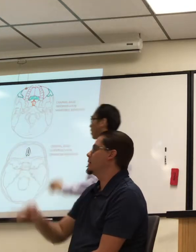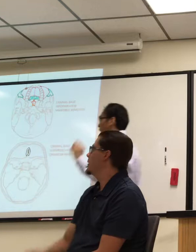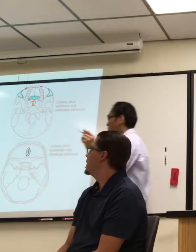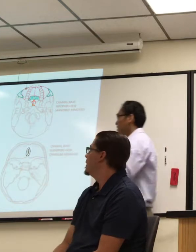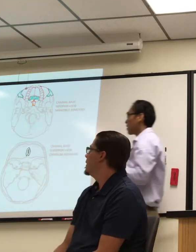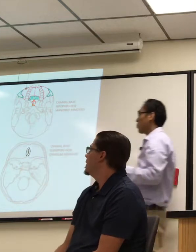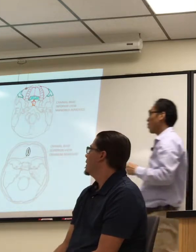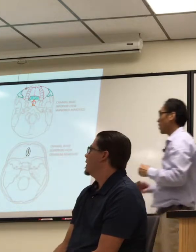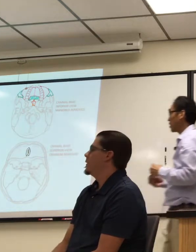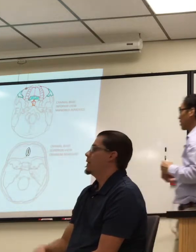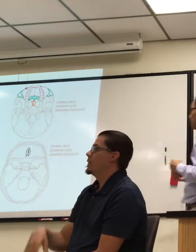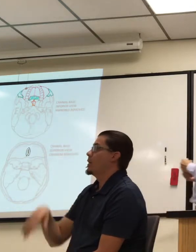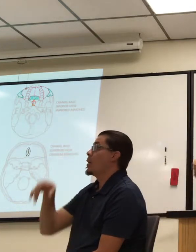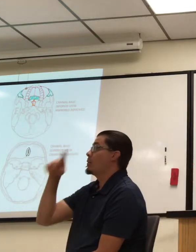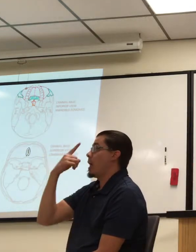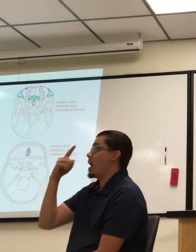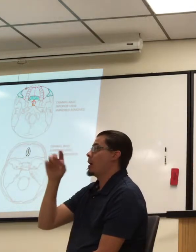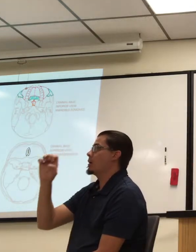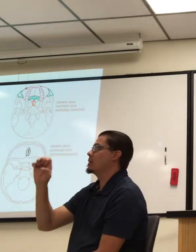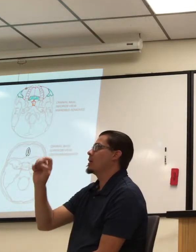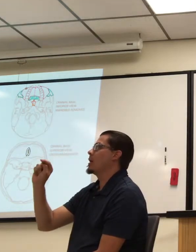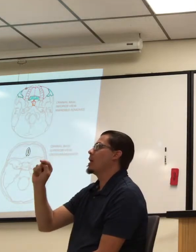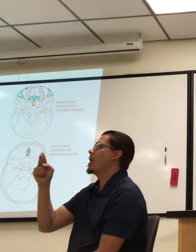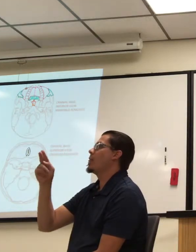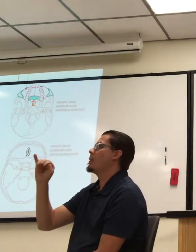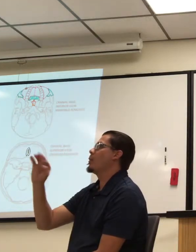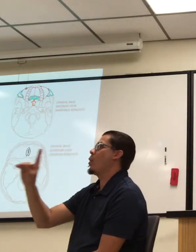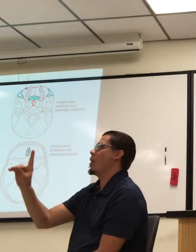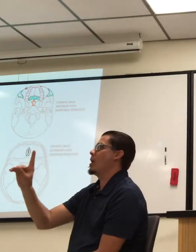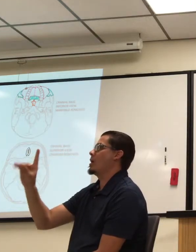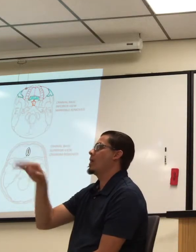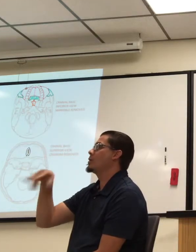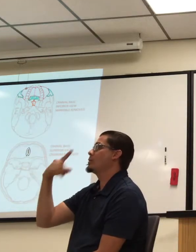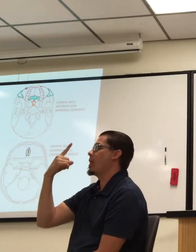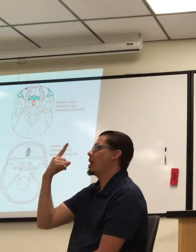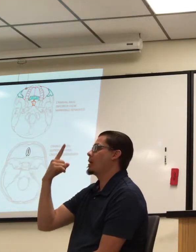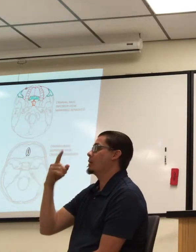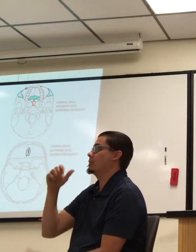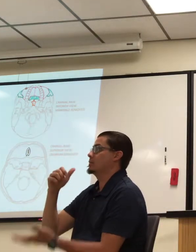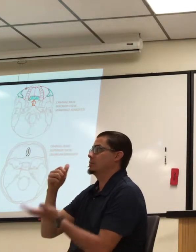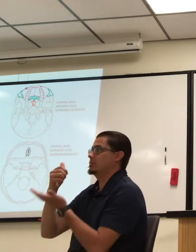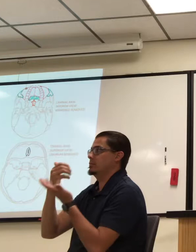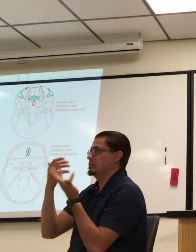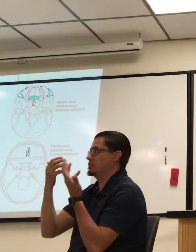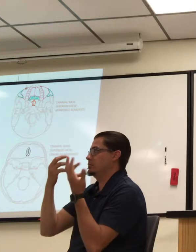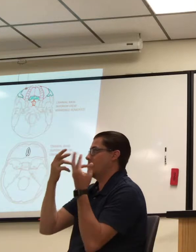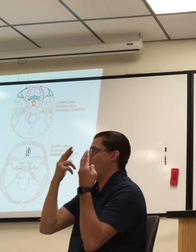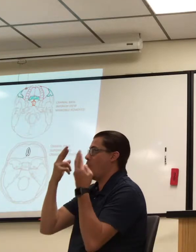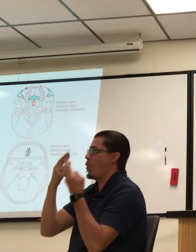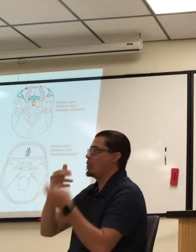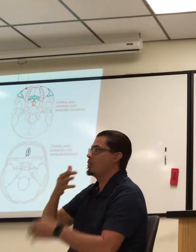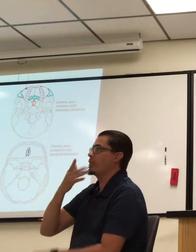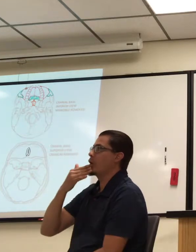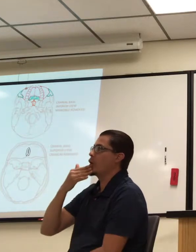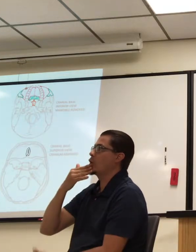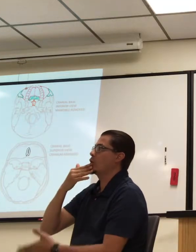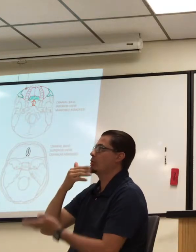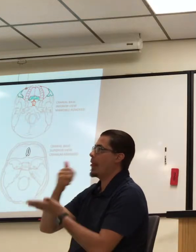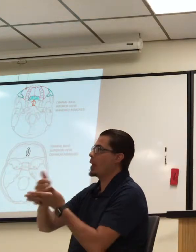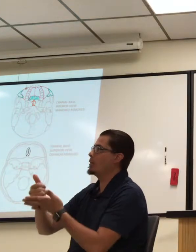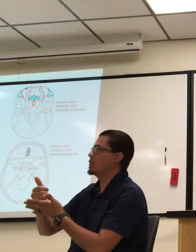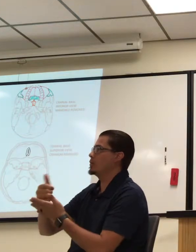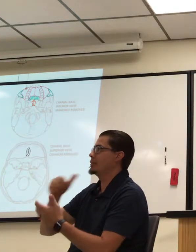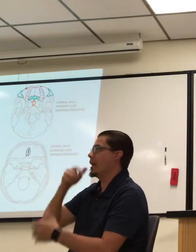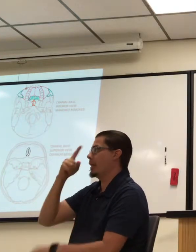So again, black was ethmoid. And hopefully the color helped orient you. I mean, it's not like you know it now, but at